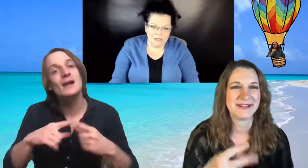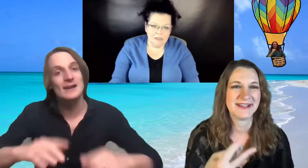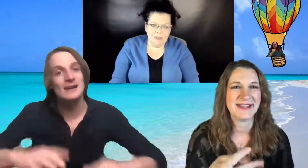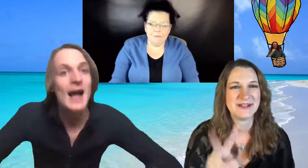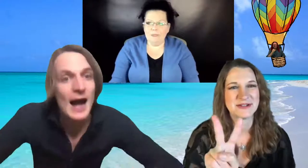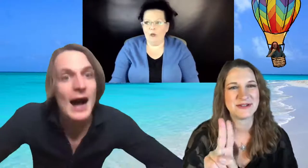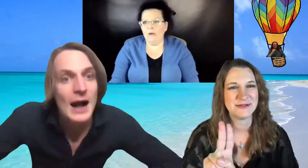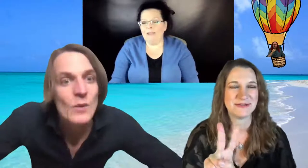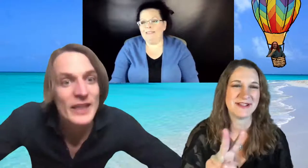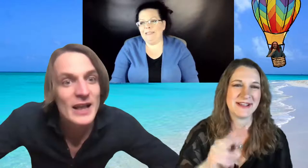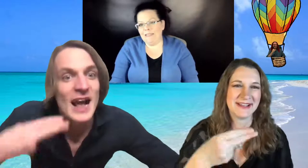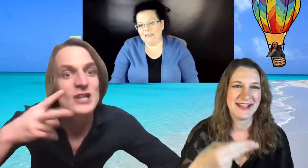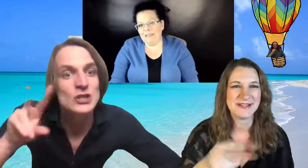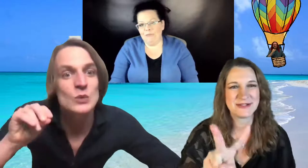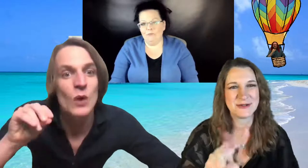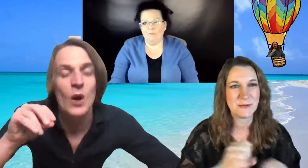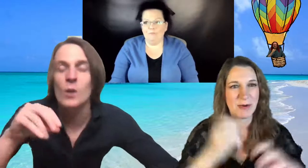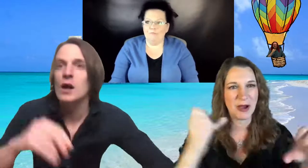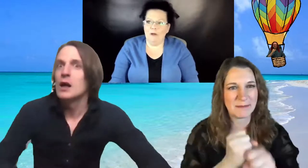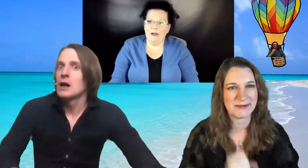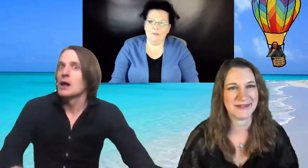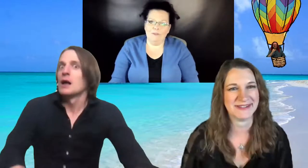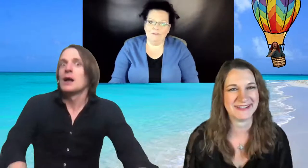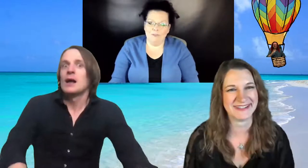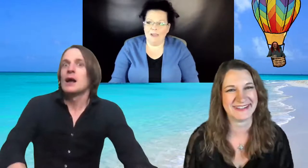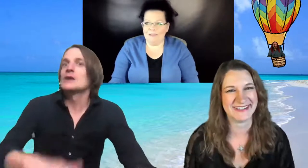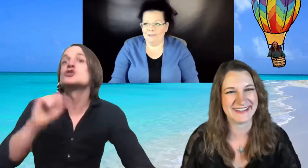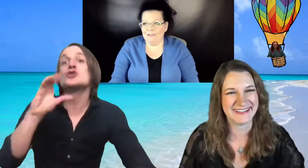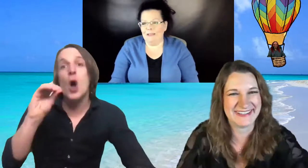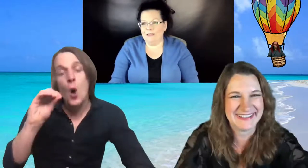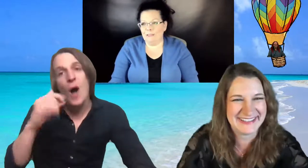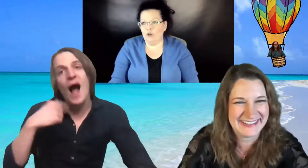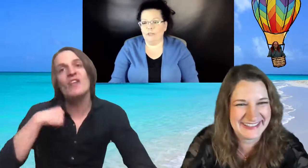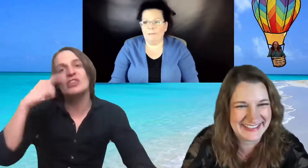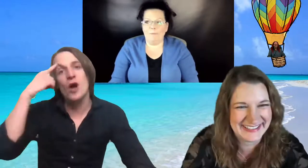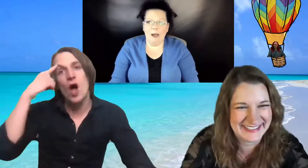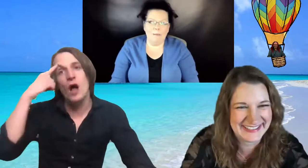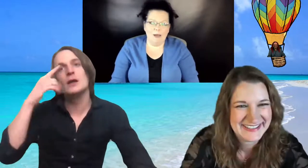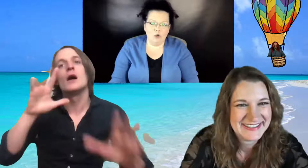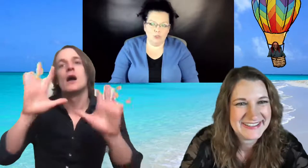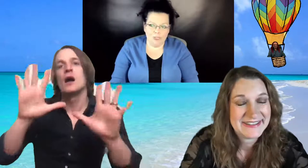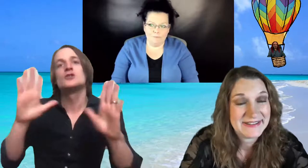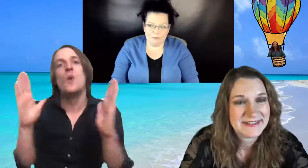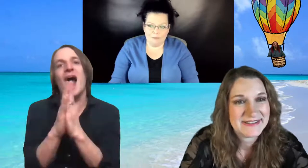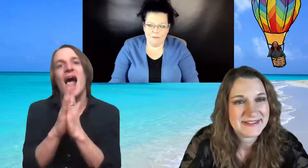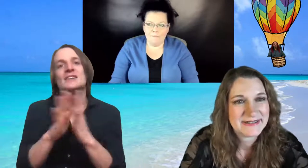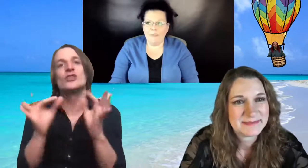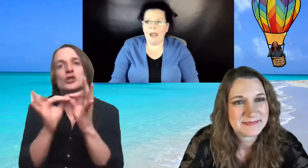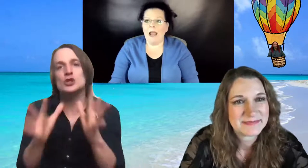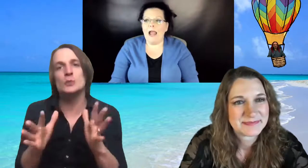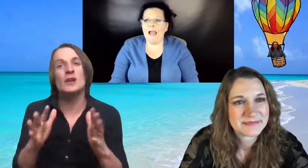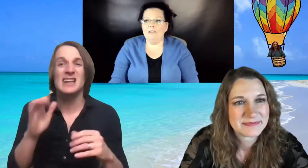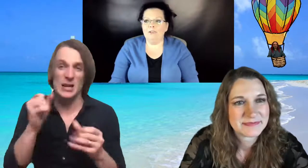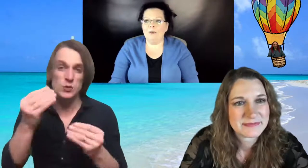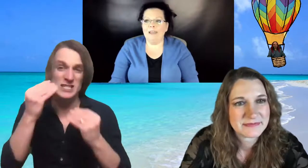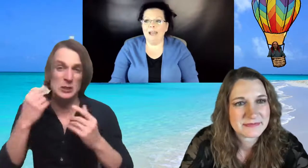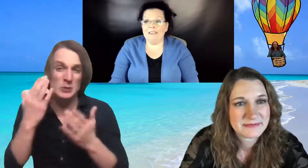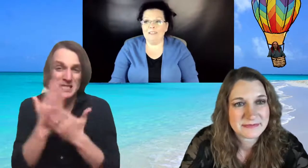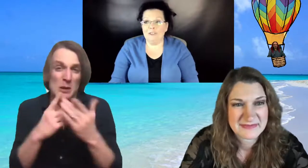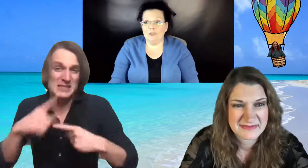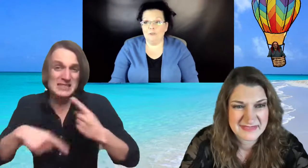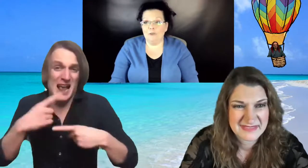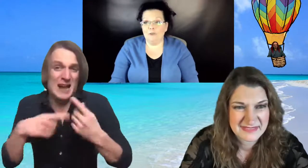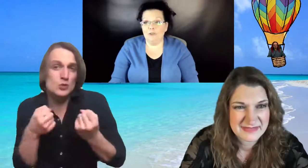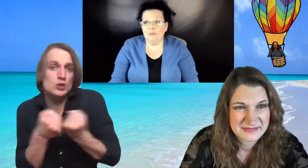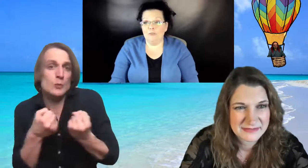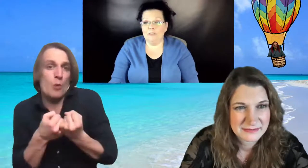bond. H2O. Yeah. To bomb. Right. It looked like bomb on her lips. And so I asked